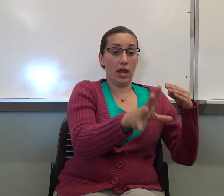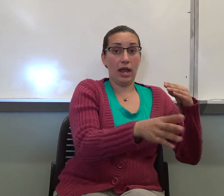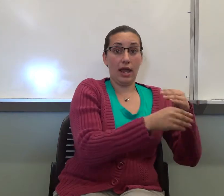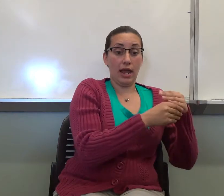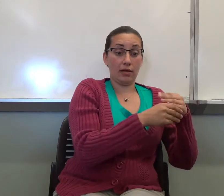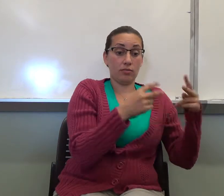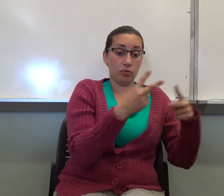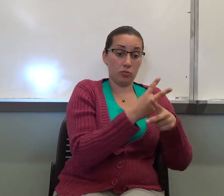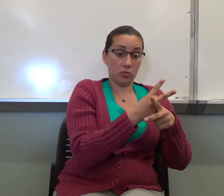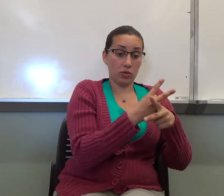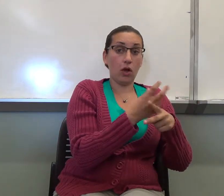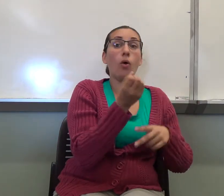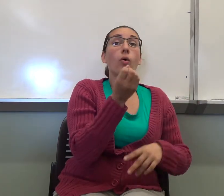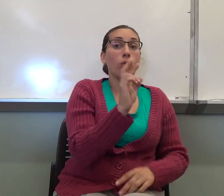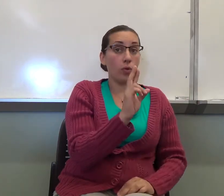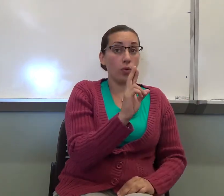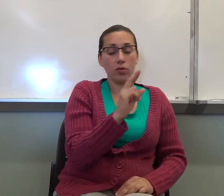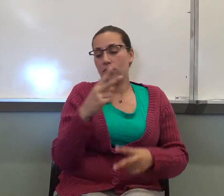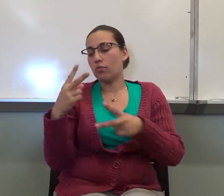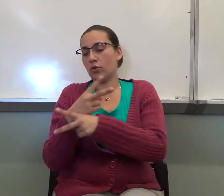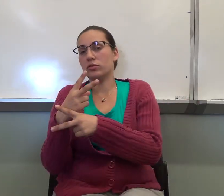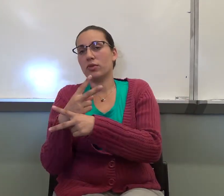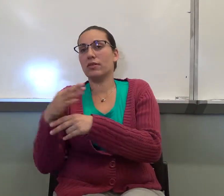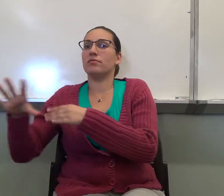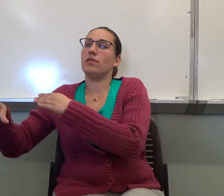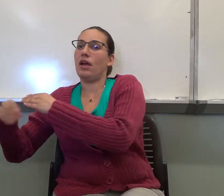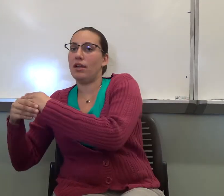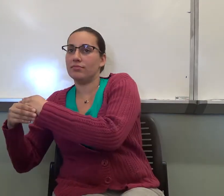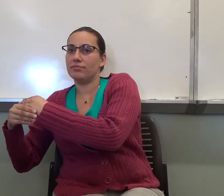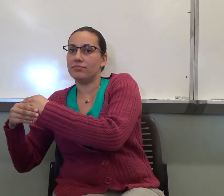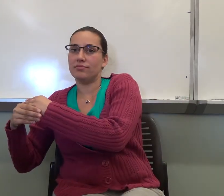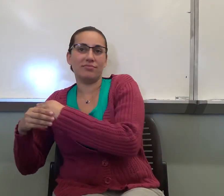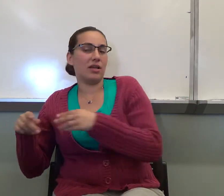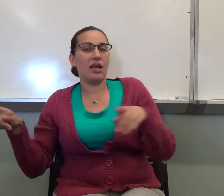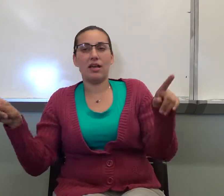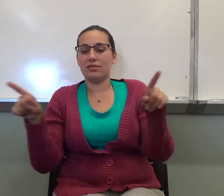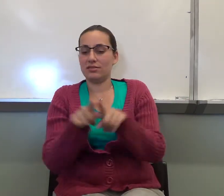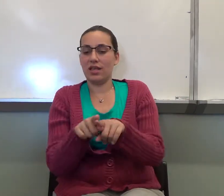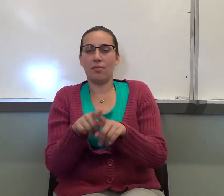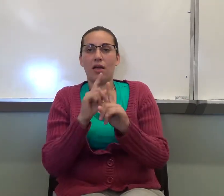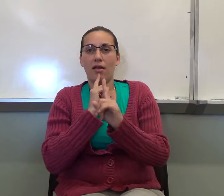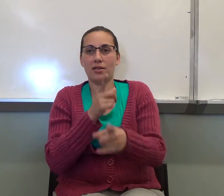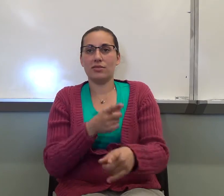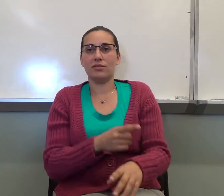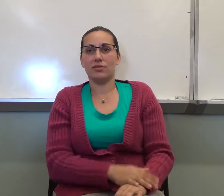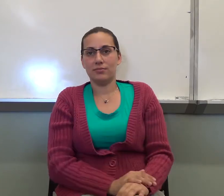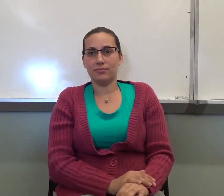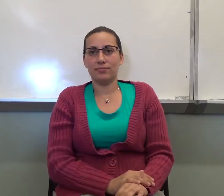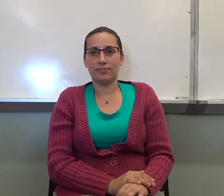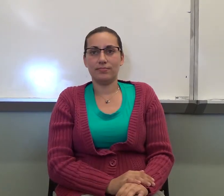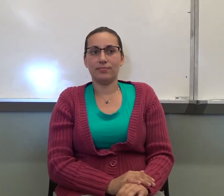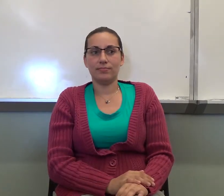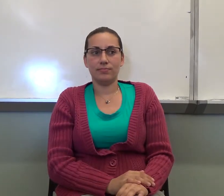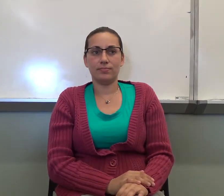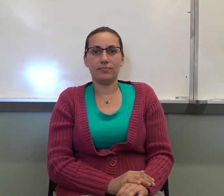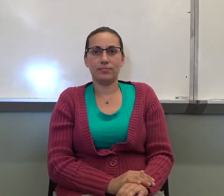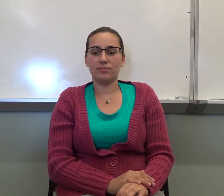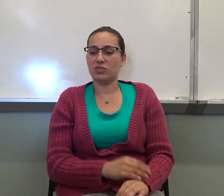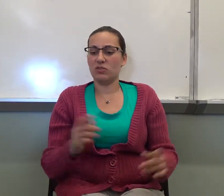you can multiply first and then add. You'll still get the same answer. So one is interchangeable with the other.